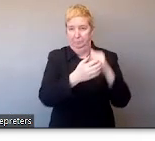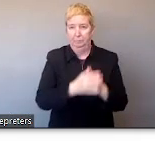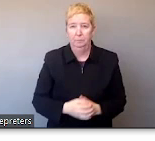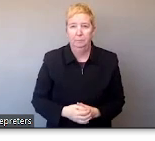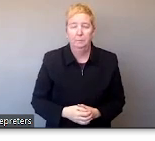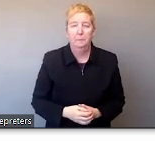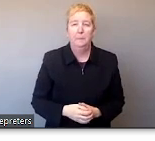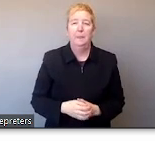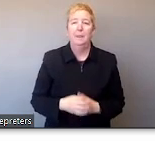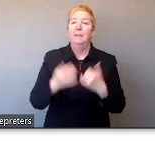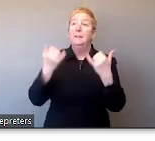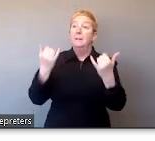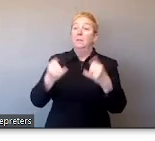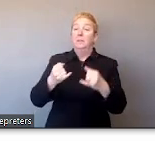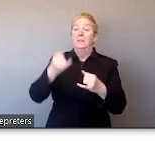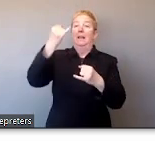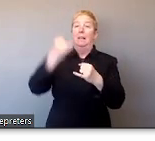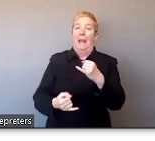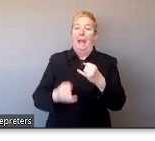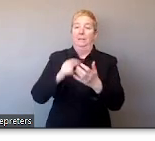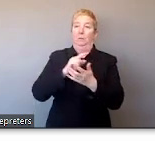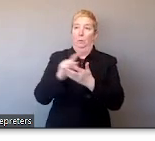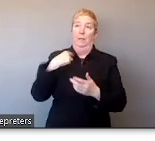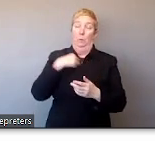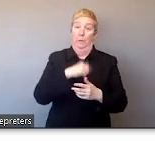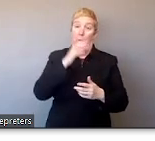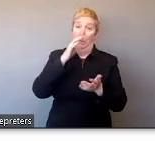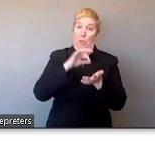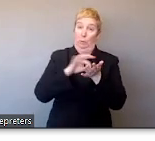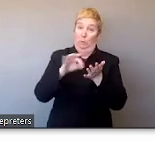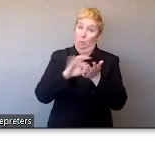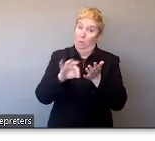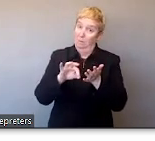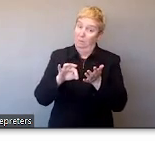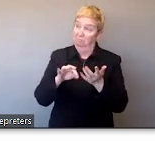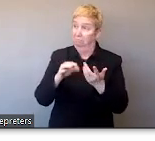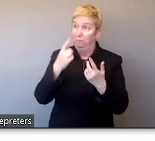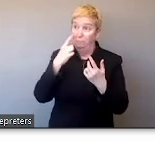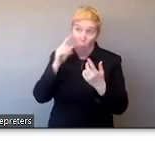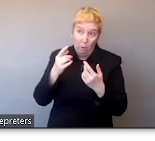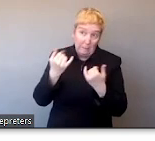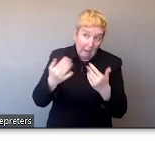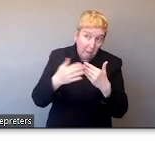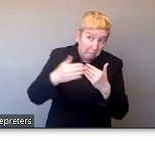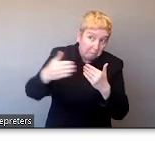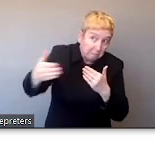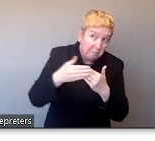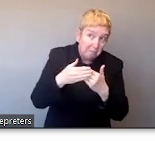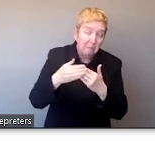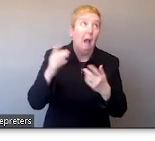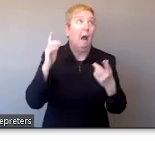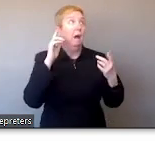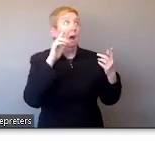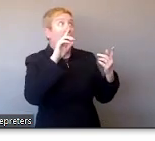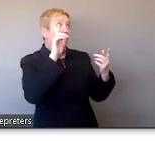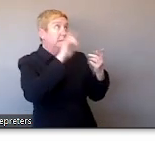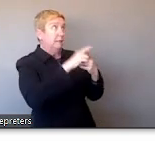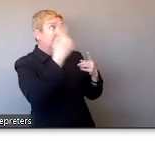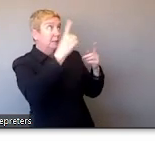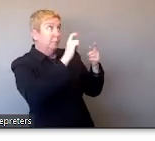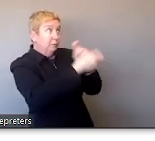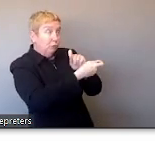This will be the last week we will score this for a while, and unless something changes, our MAT hospital team is going to be looking